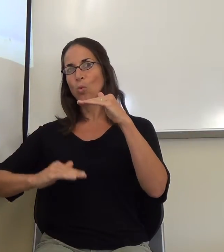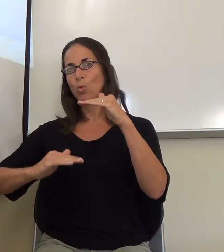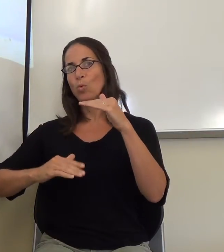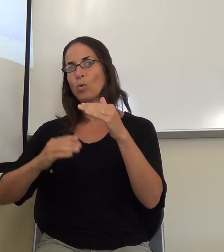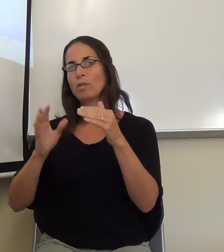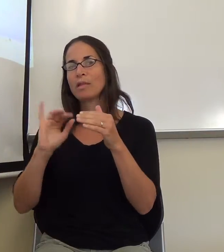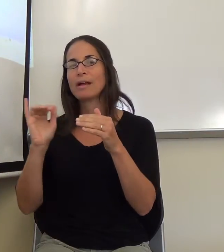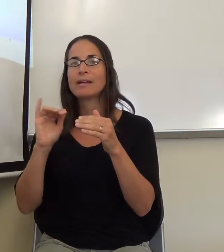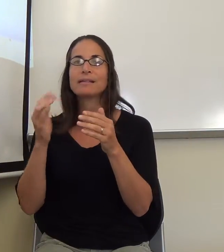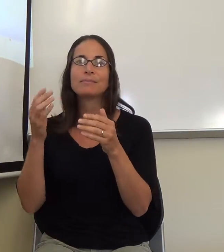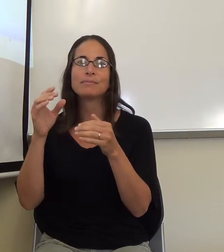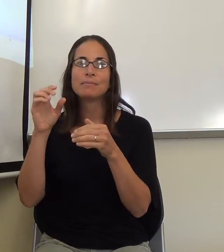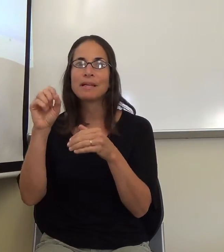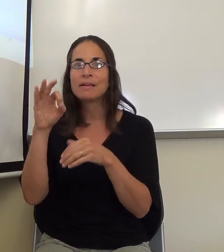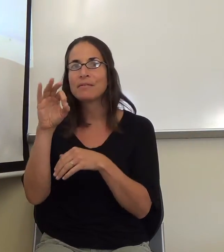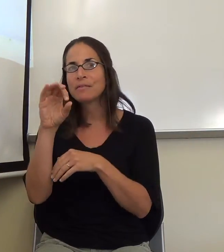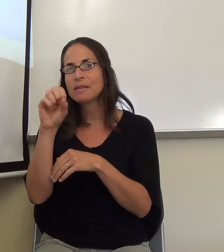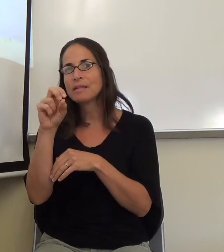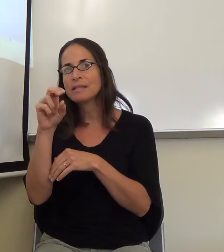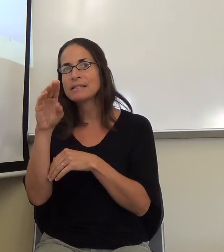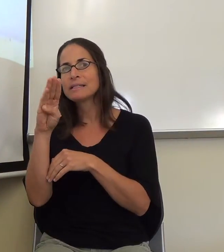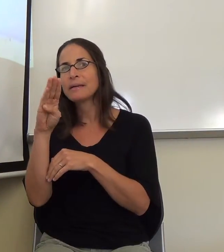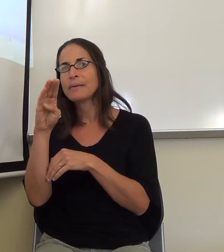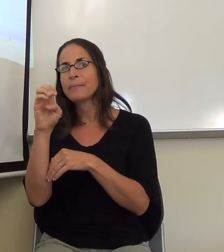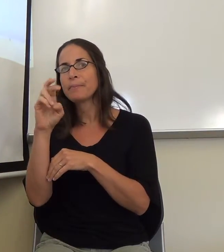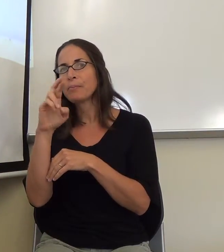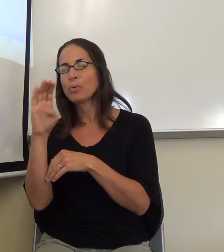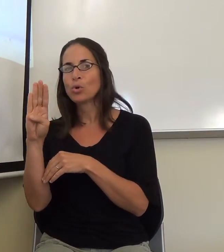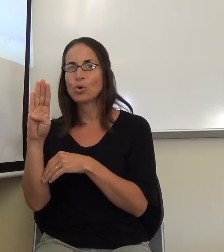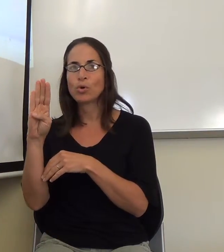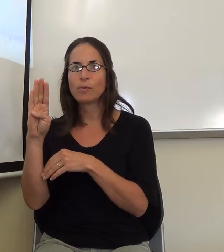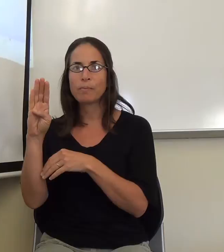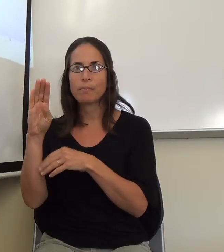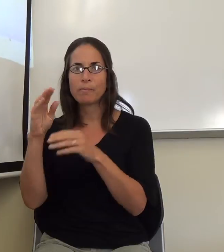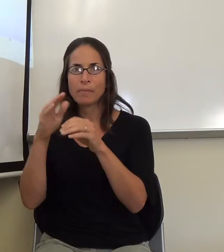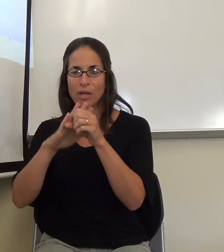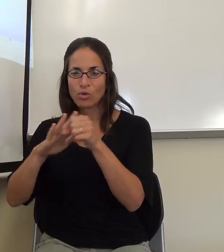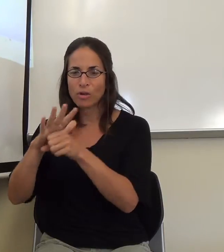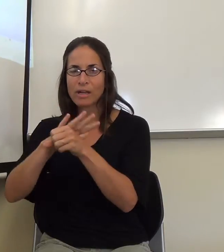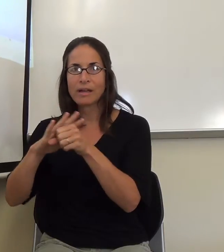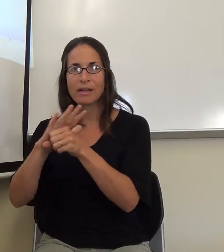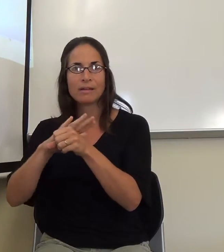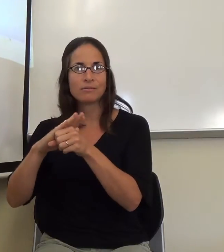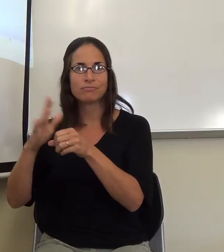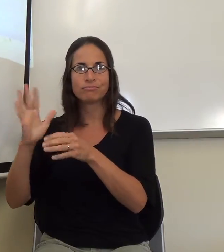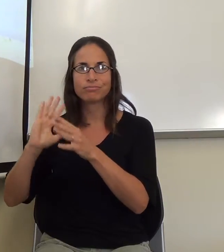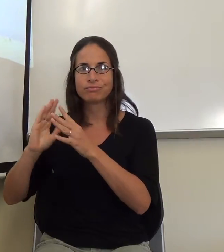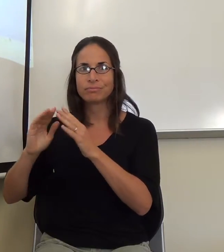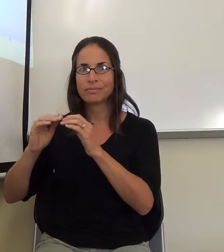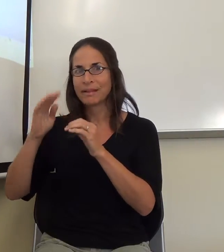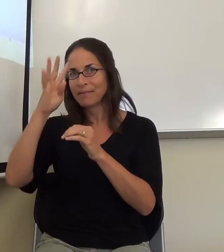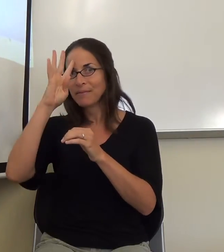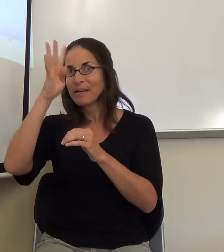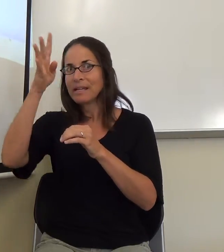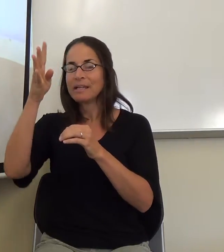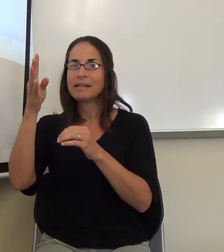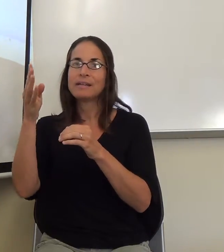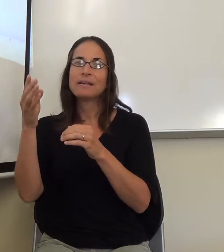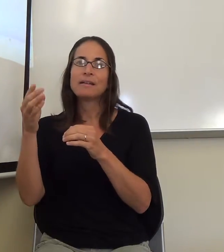when suburbs or suburban areas were first invented, there was some sense that